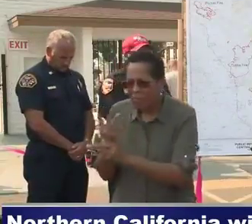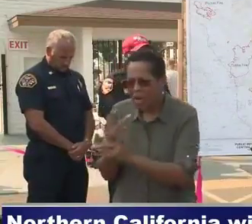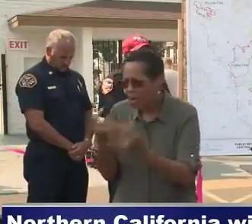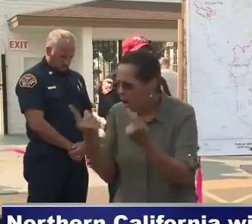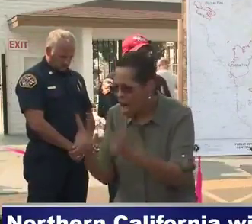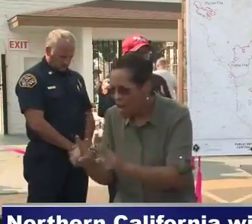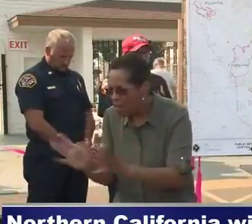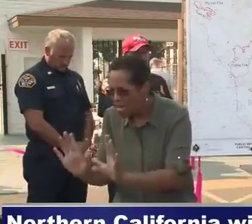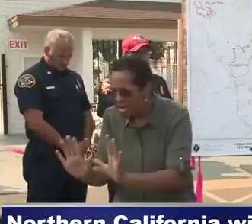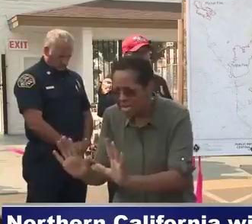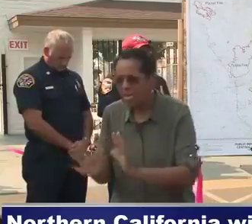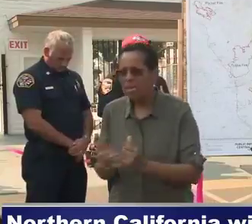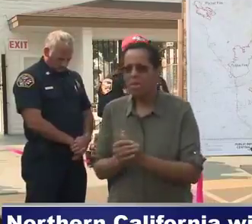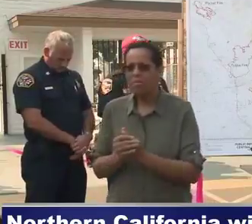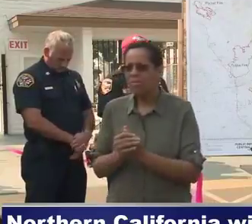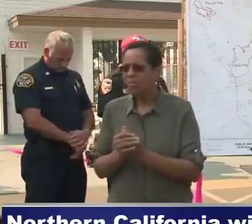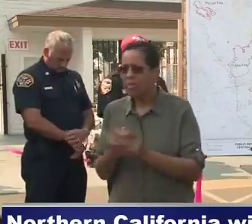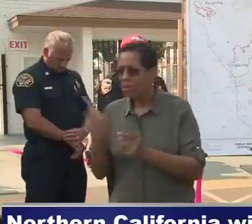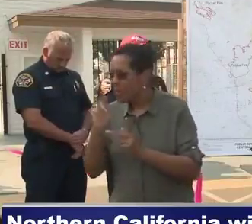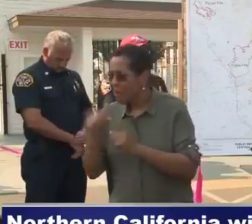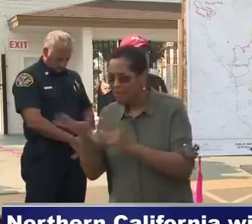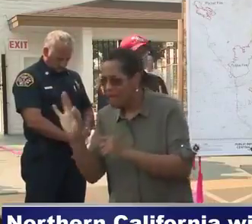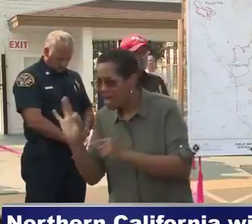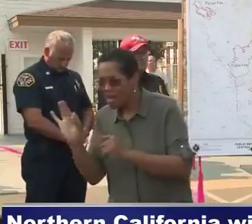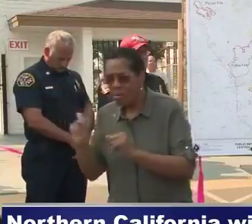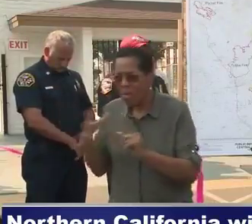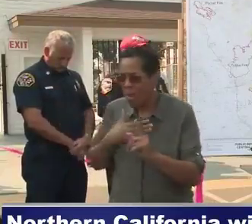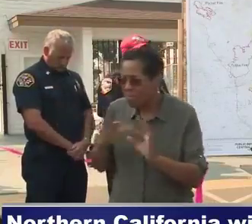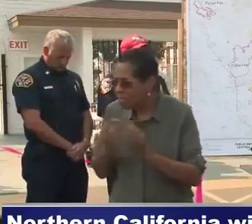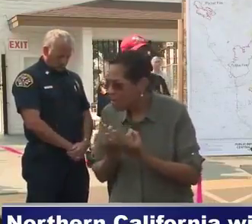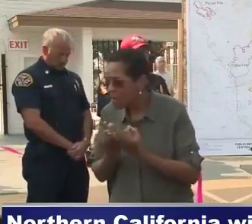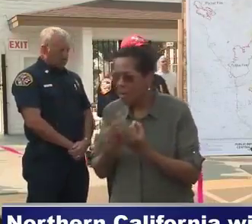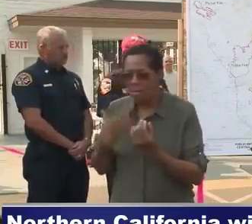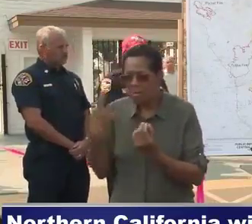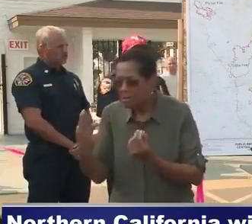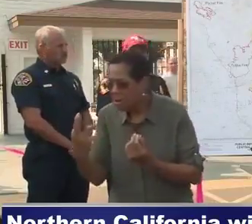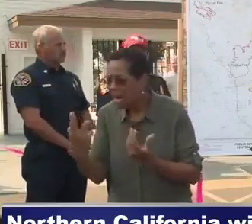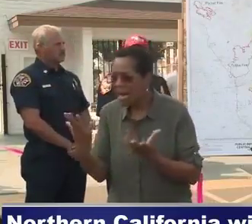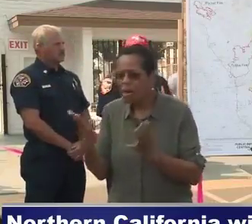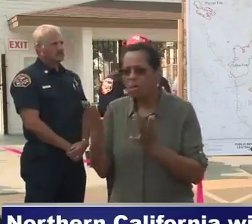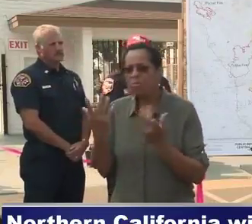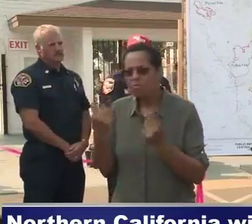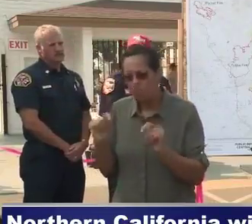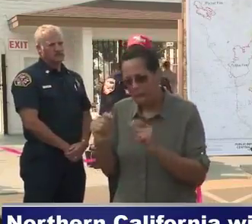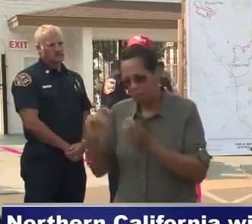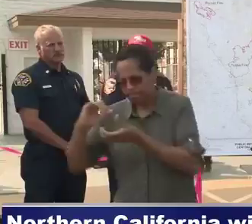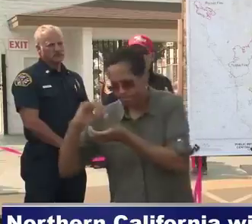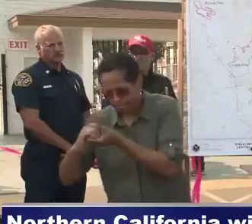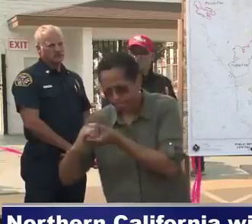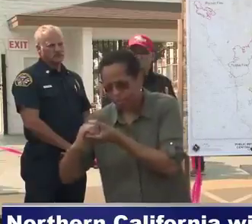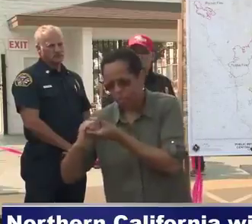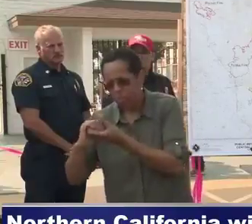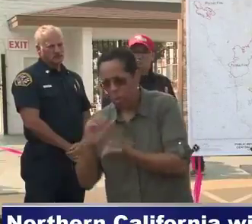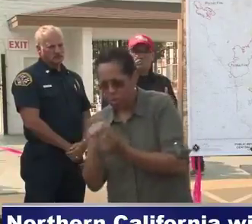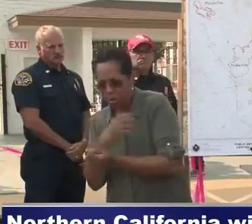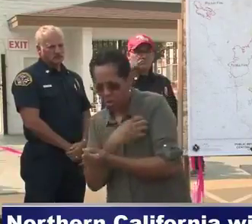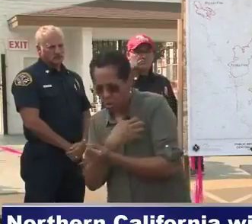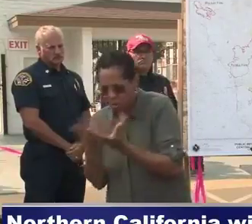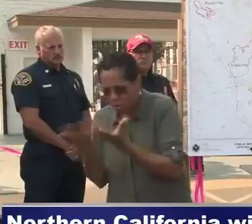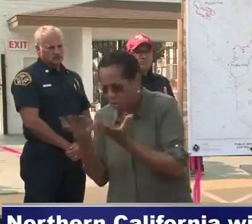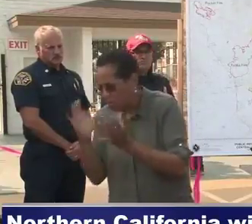they can't find their loved ones in this community. So we're working very closely with the Sheriff's Department to resolve those issues and get some answers in that area. The